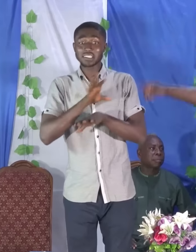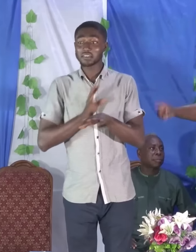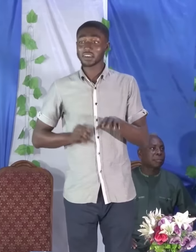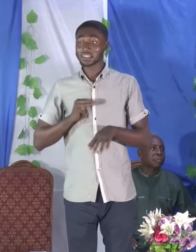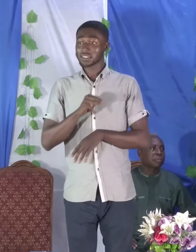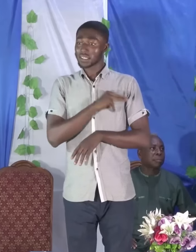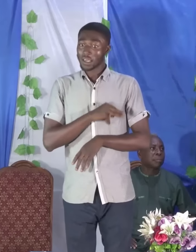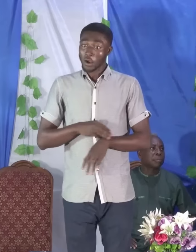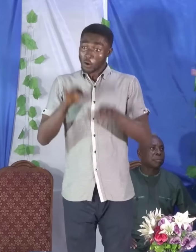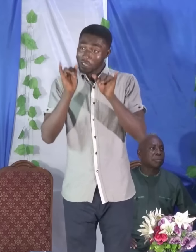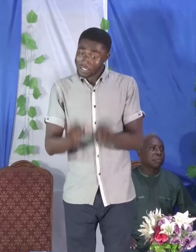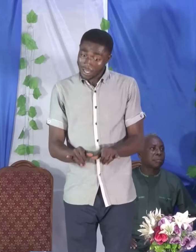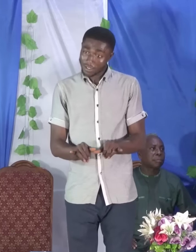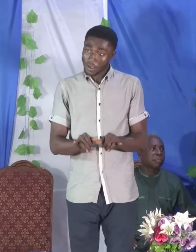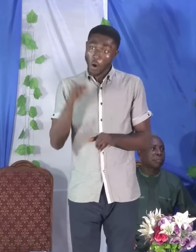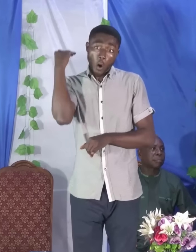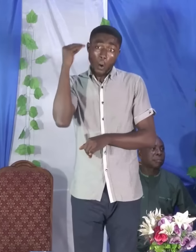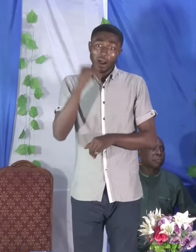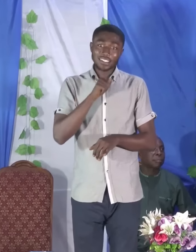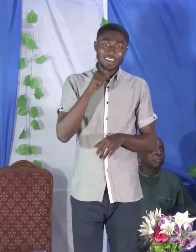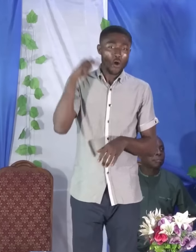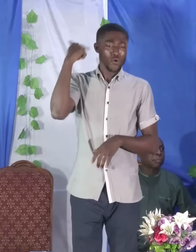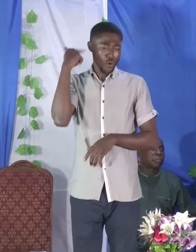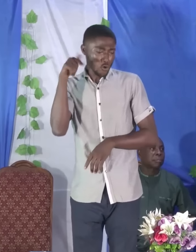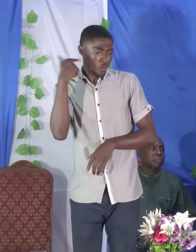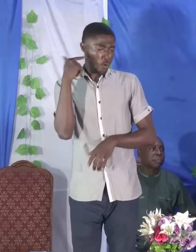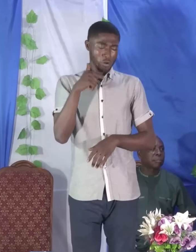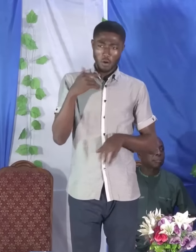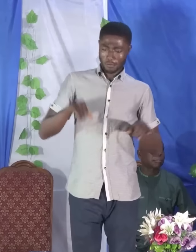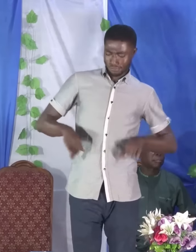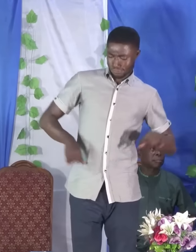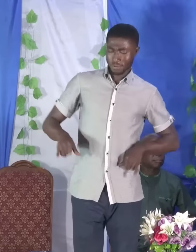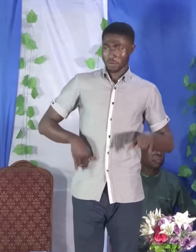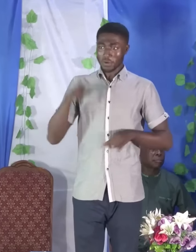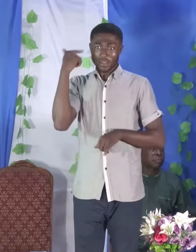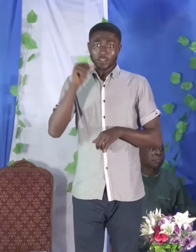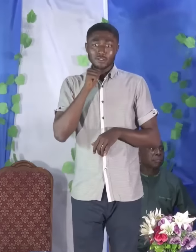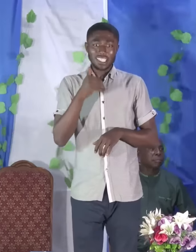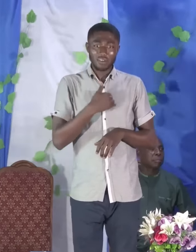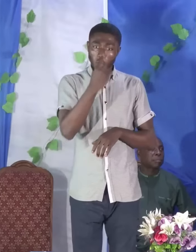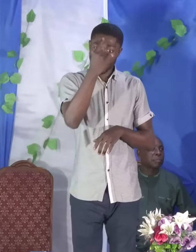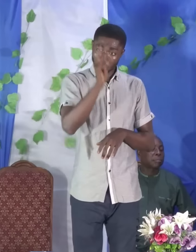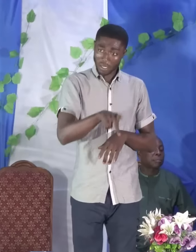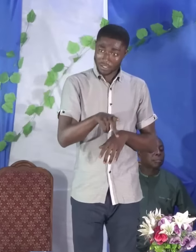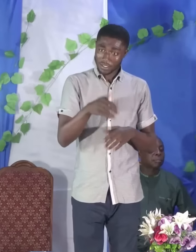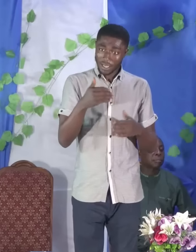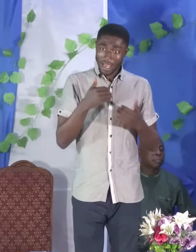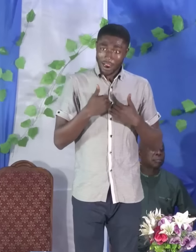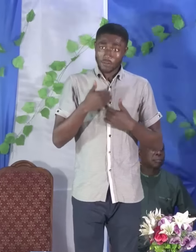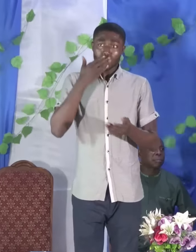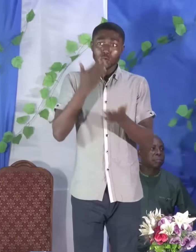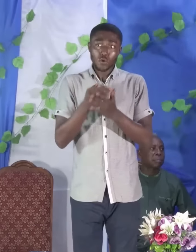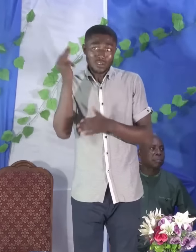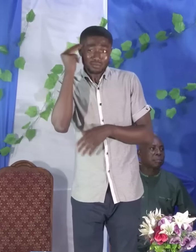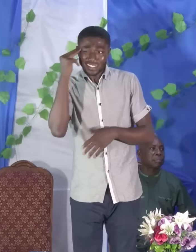any god ni ho ahoni enti enyo onipa ba ko bi a obenya ntimo bro e dia ma onua Kristo ni e